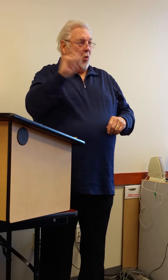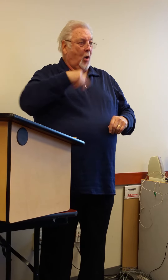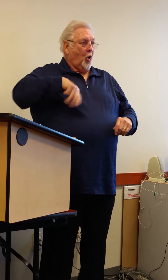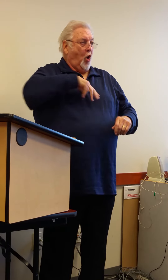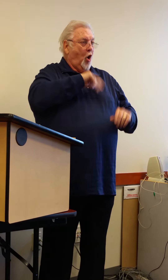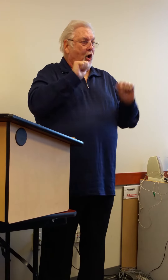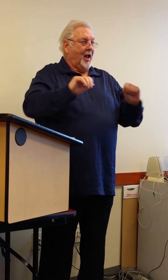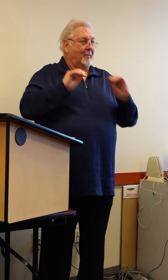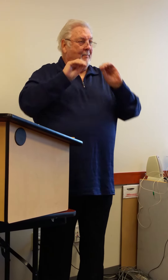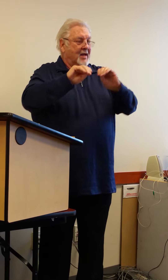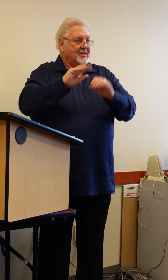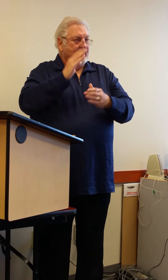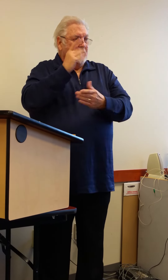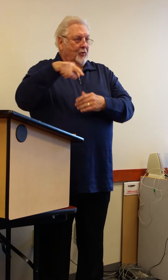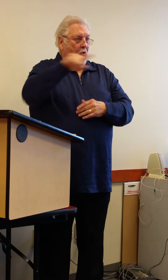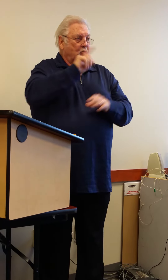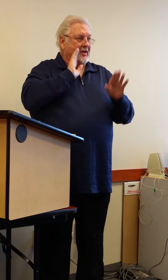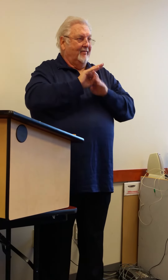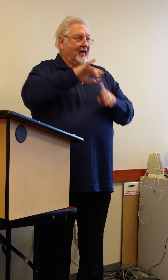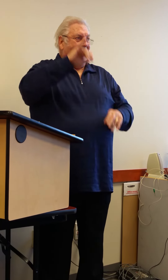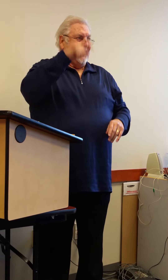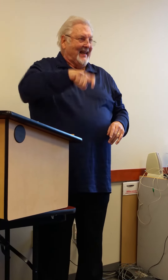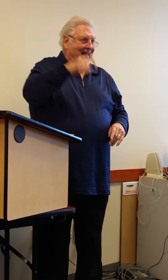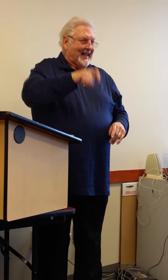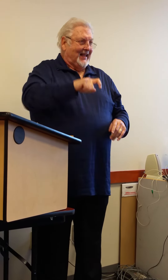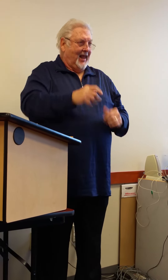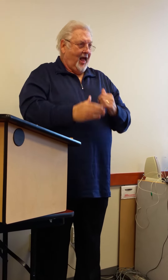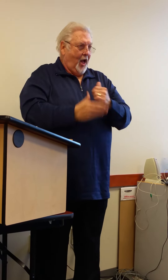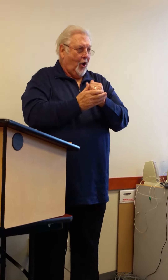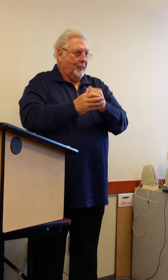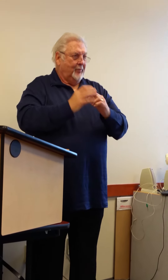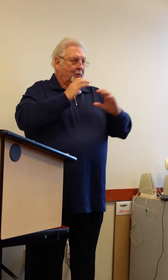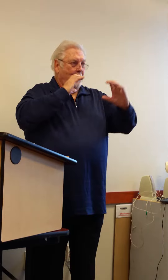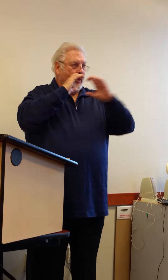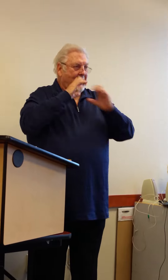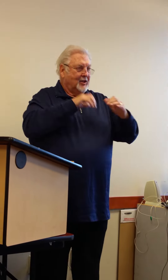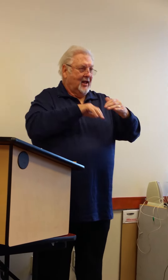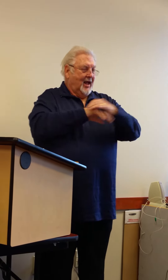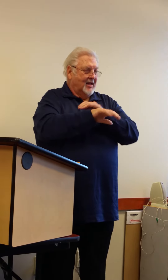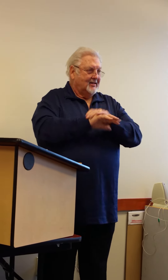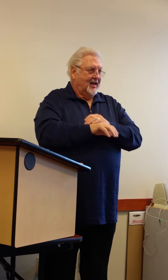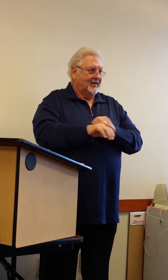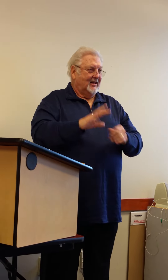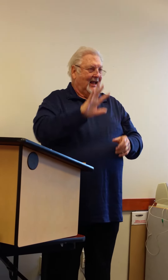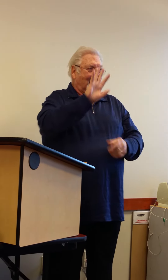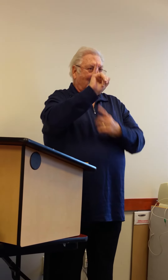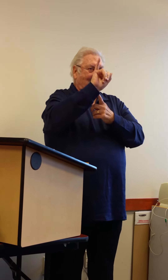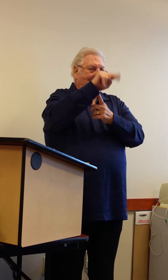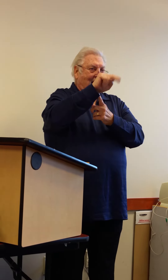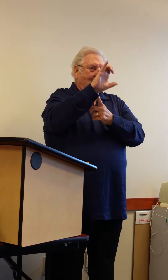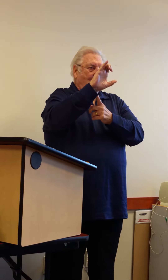Set up this wing where we can place these deaf people who are in need of help, communication,